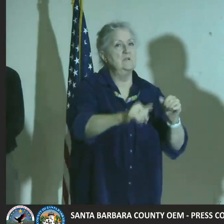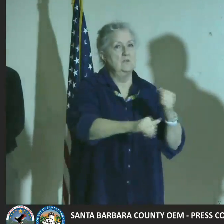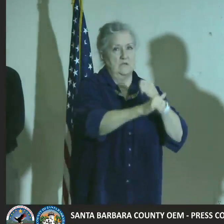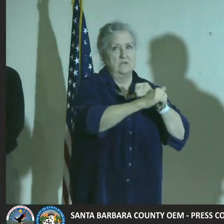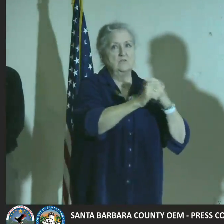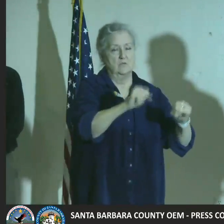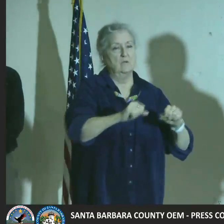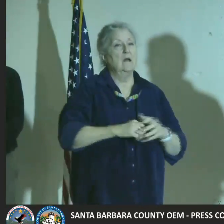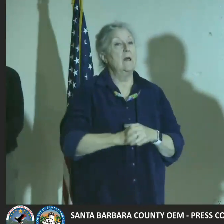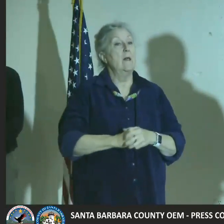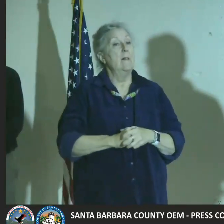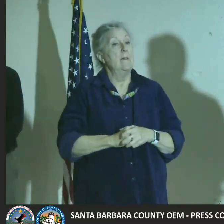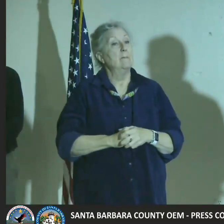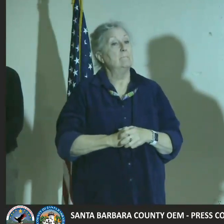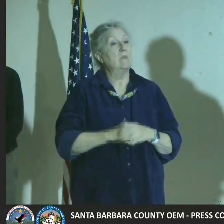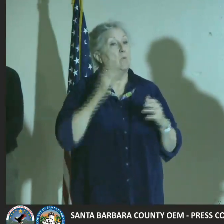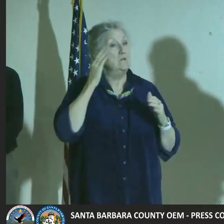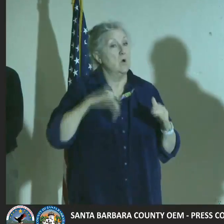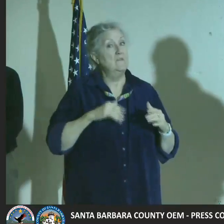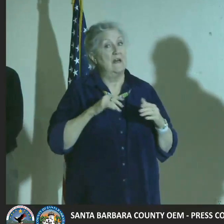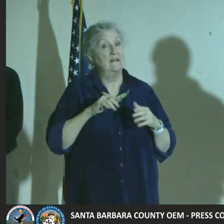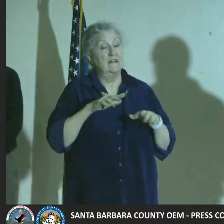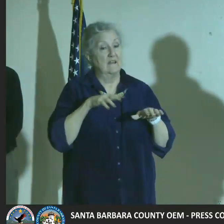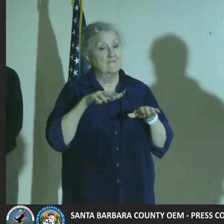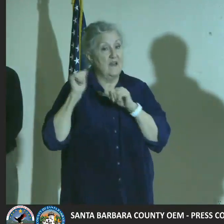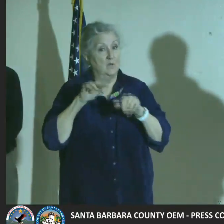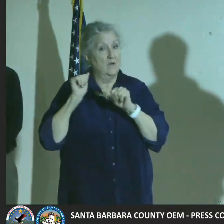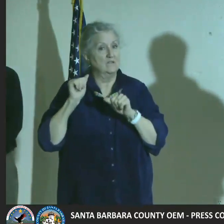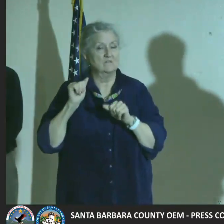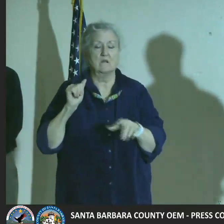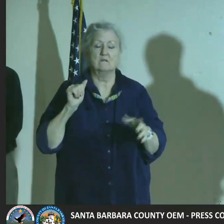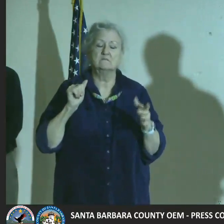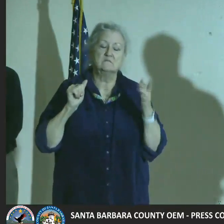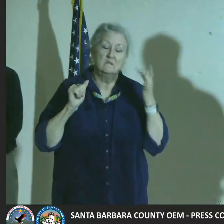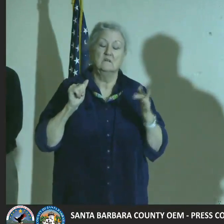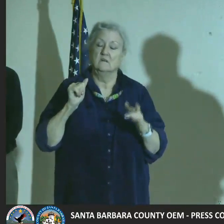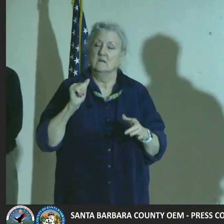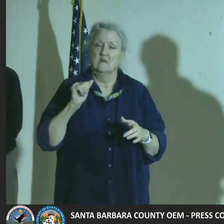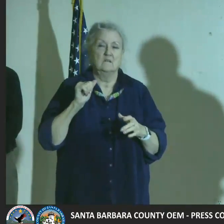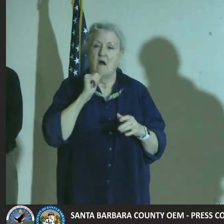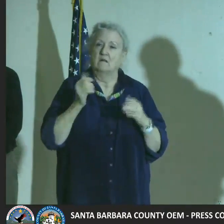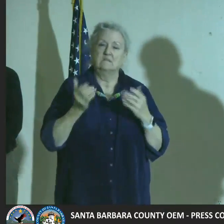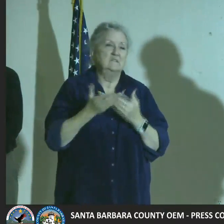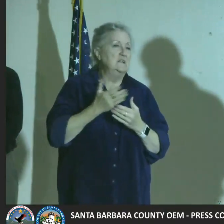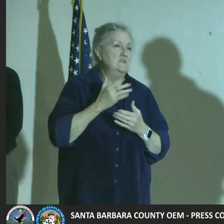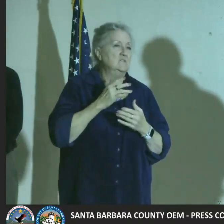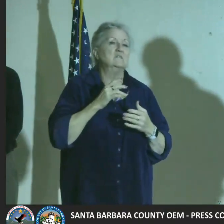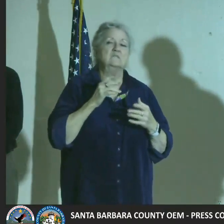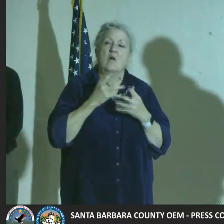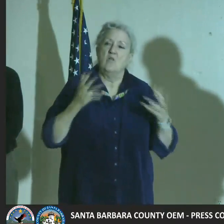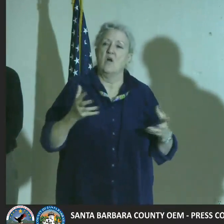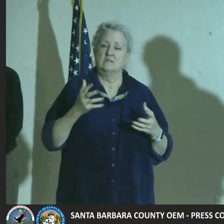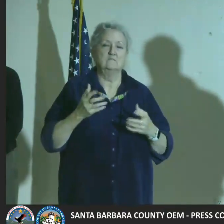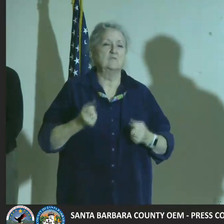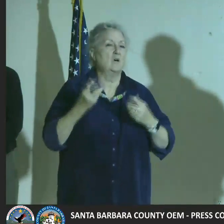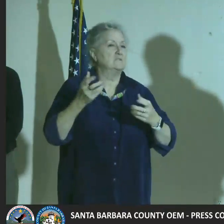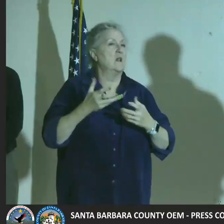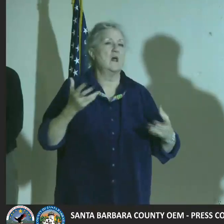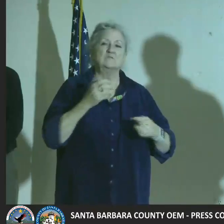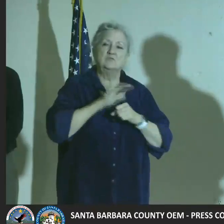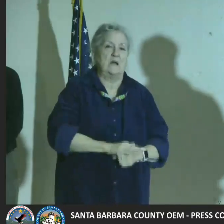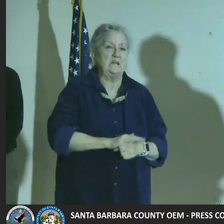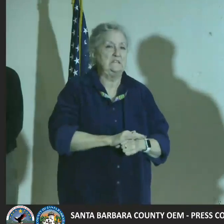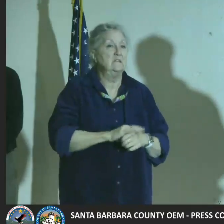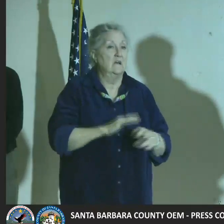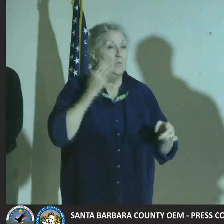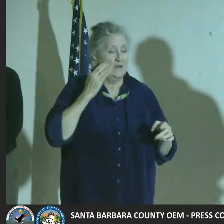We know that evacuations are incredibly inconvenient and stressful. We know that they